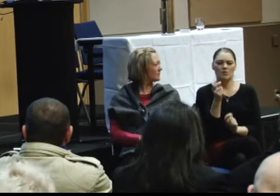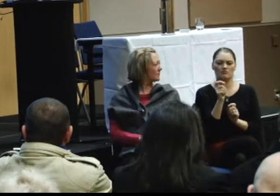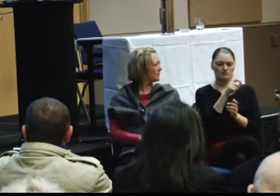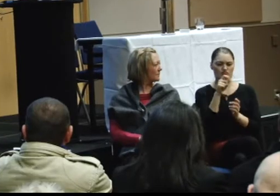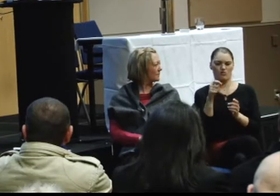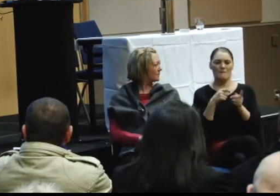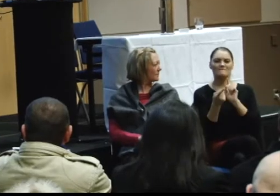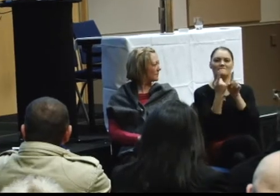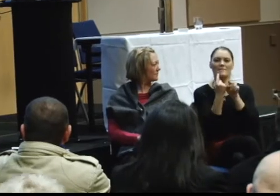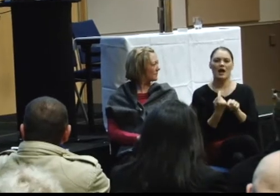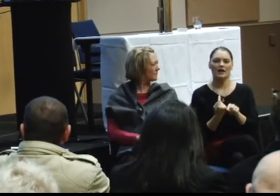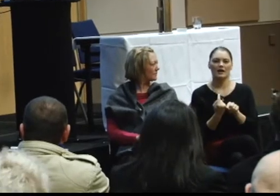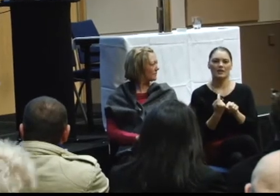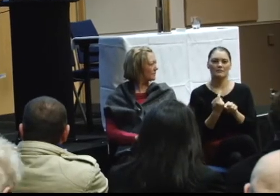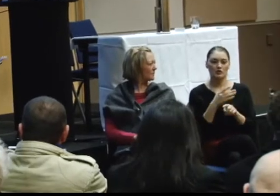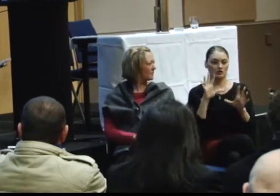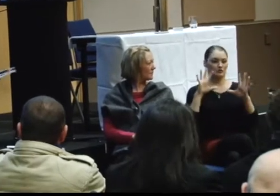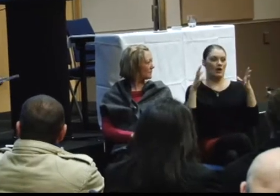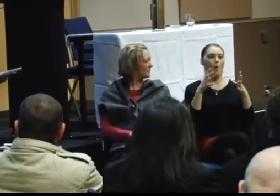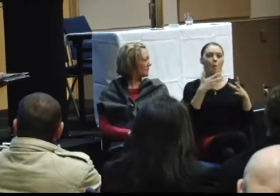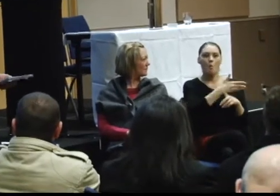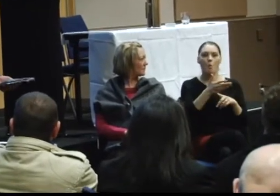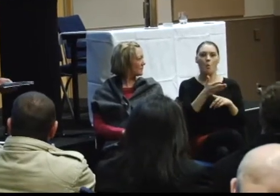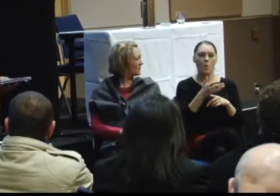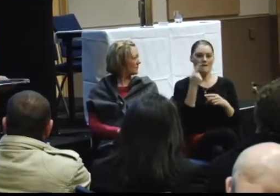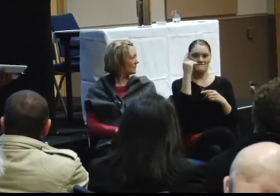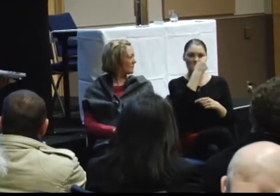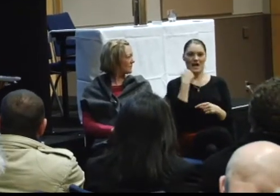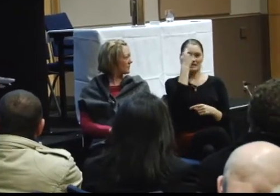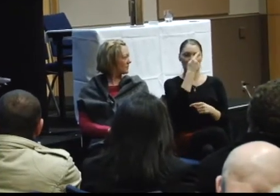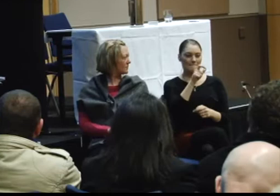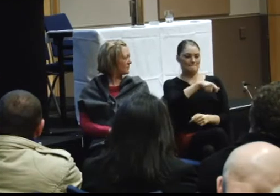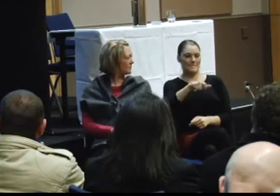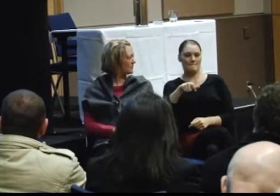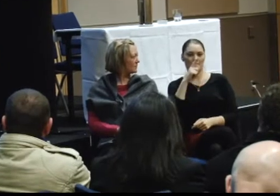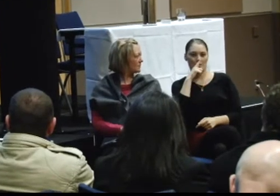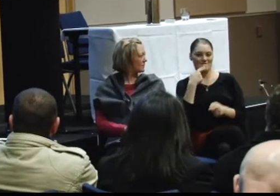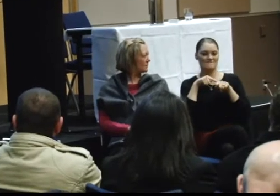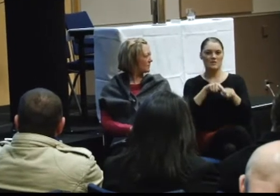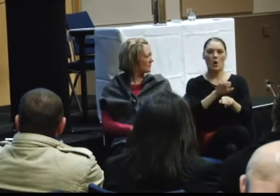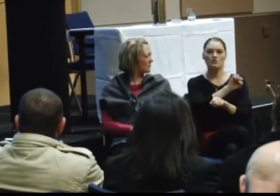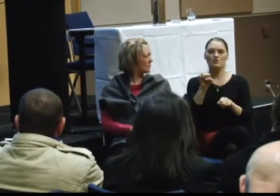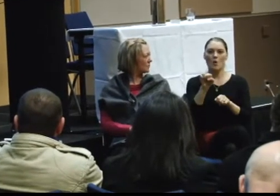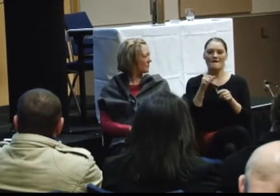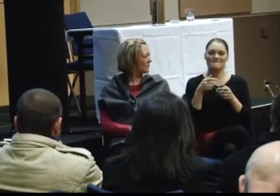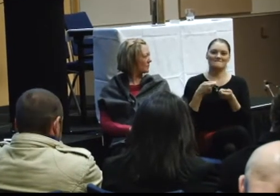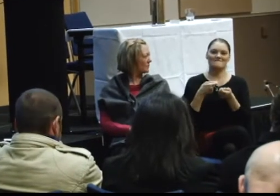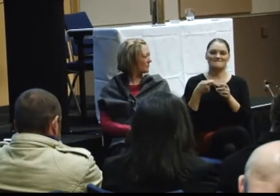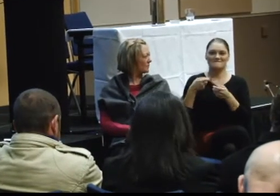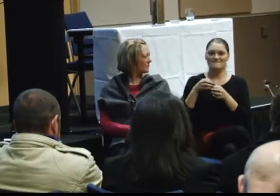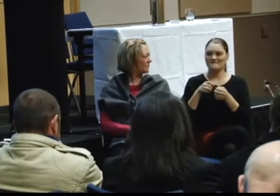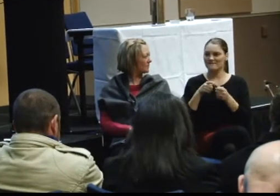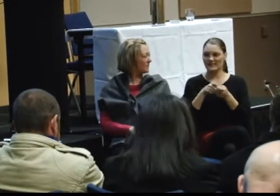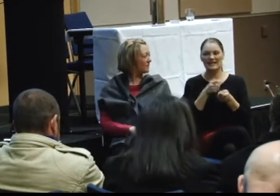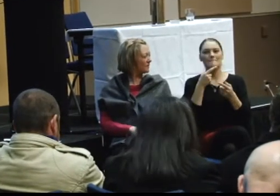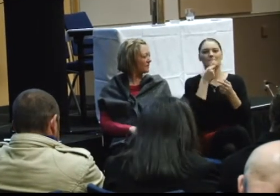by every face of every person who's following your feed. And perhaps you could do the same with a Twitter feed as well. And I